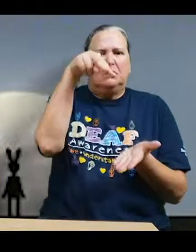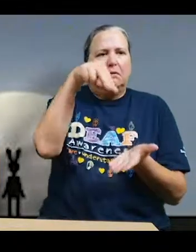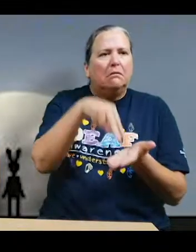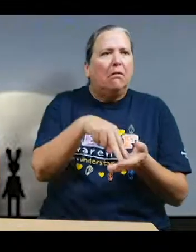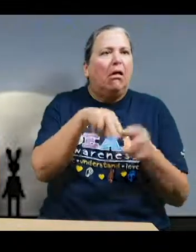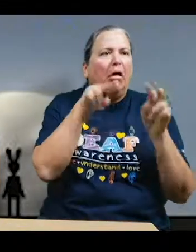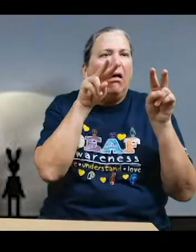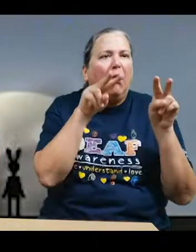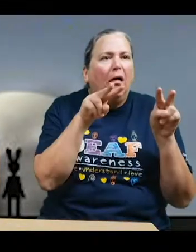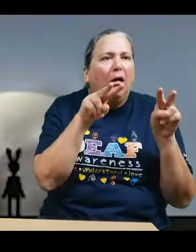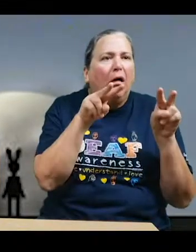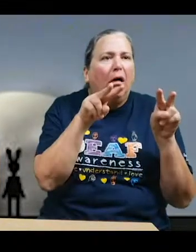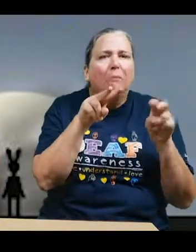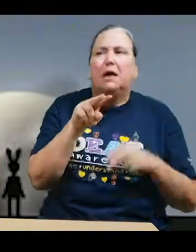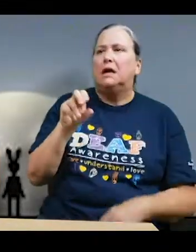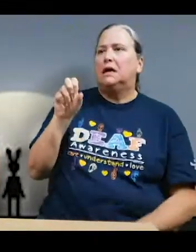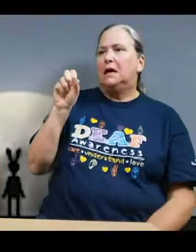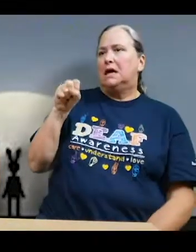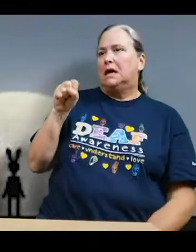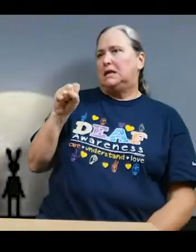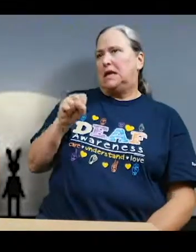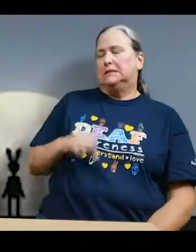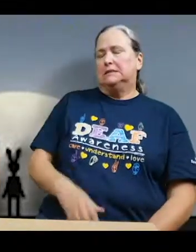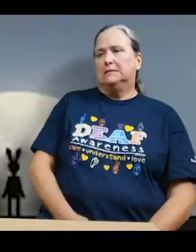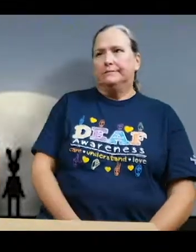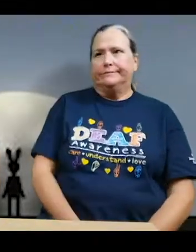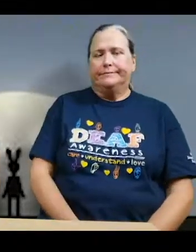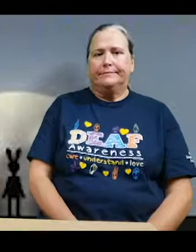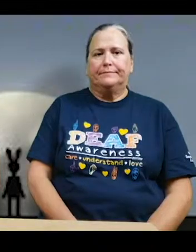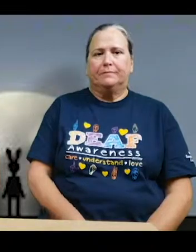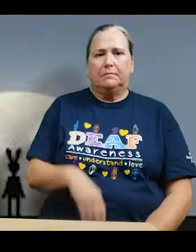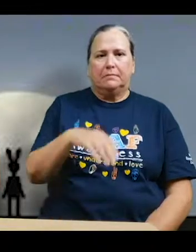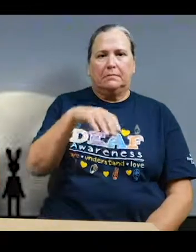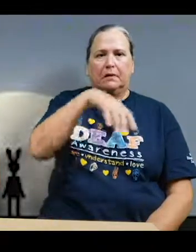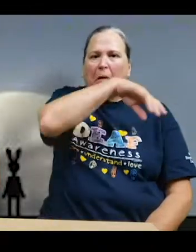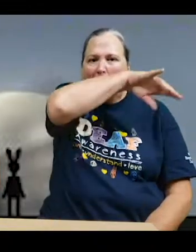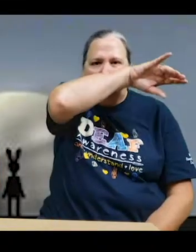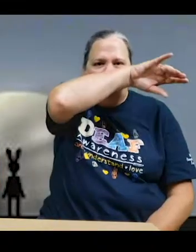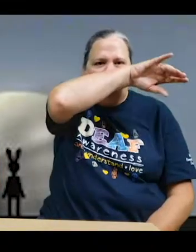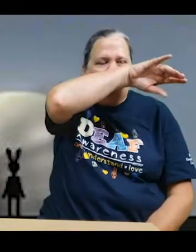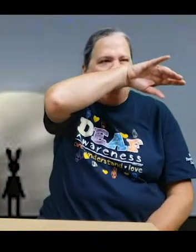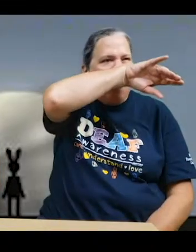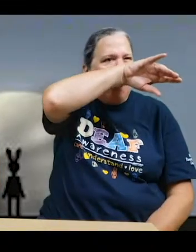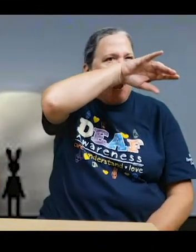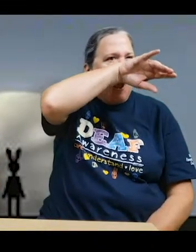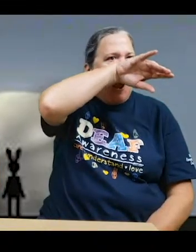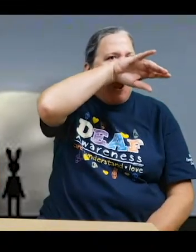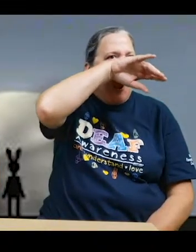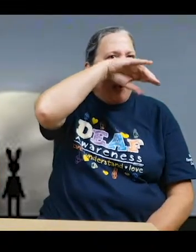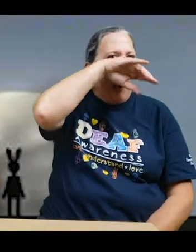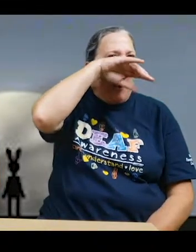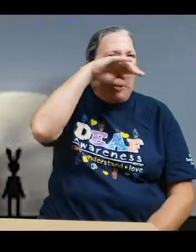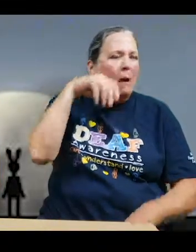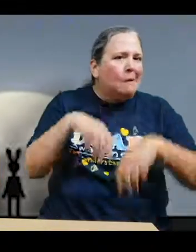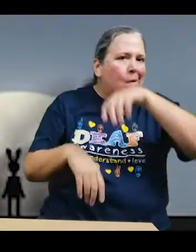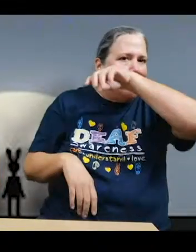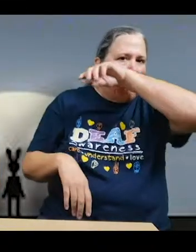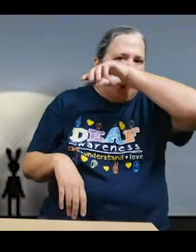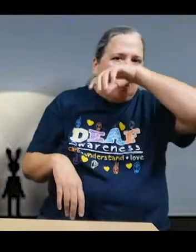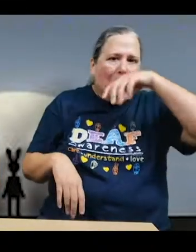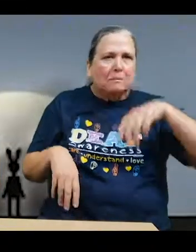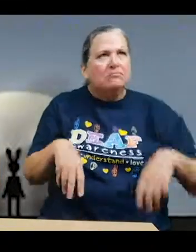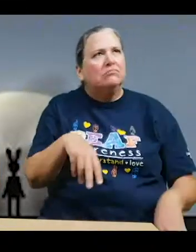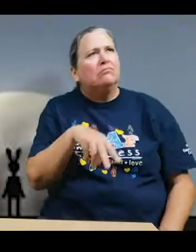stare." "Yes, ma'am," said Bryce. He wiped his nose with the back of his hand and continued to look up